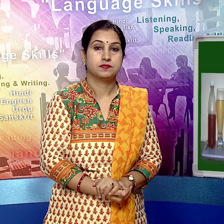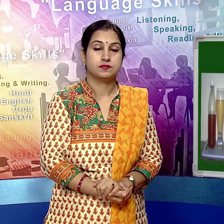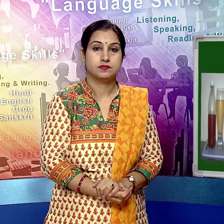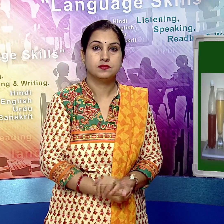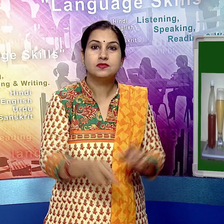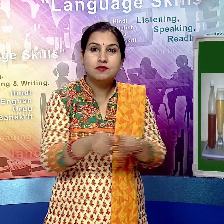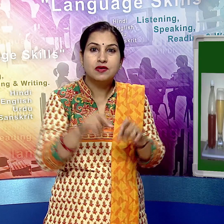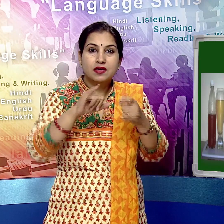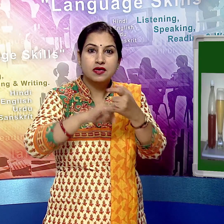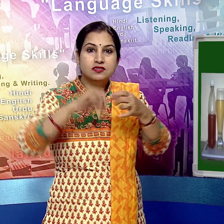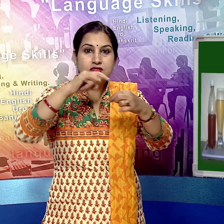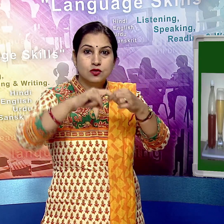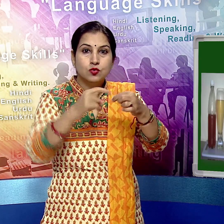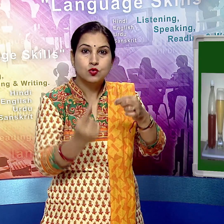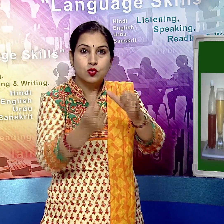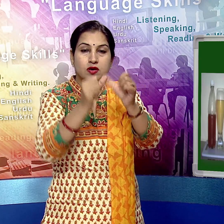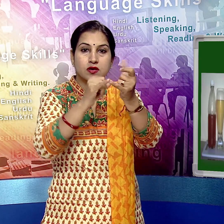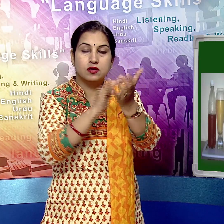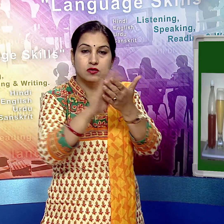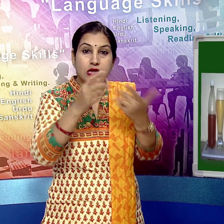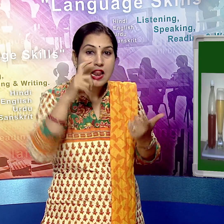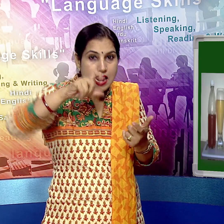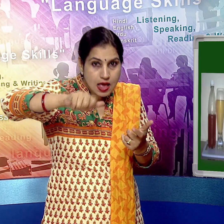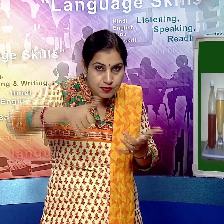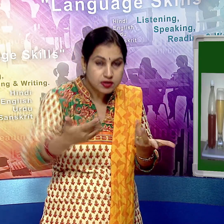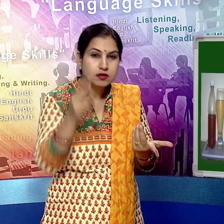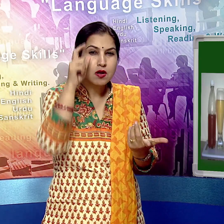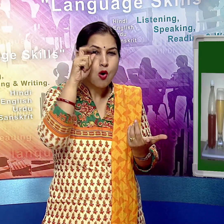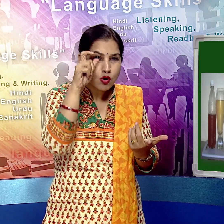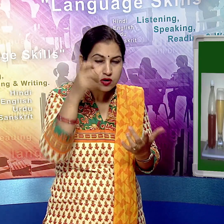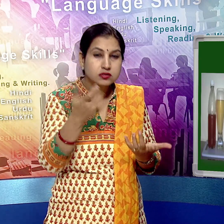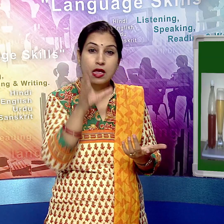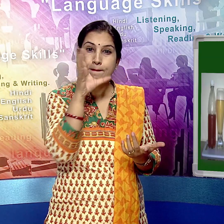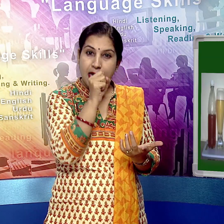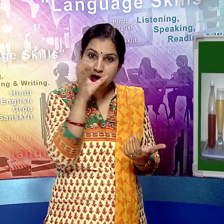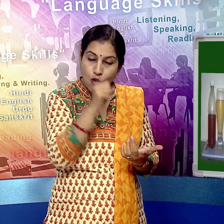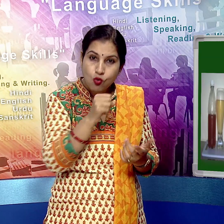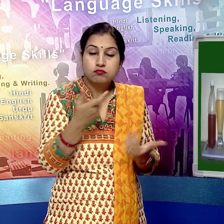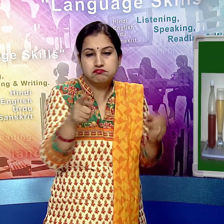Squashes with lemon, orange, mango, etc.